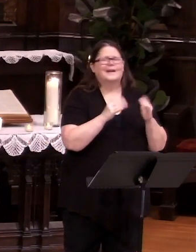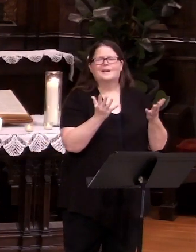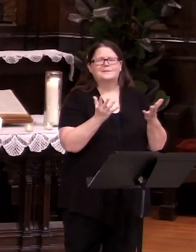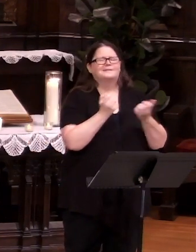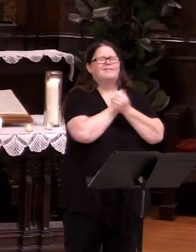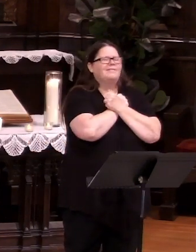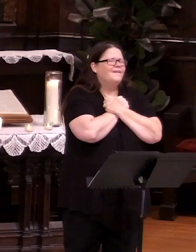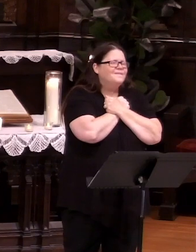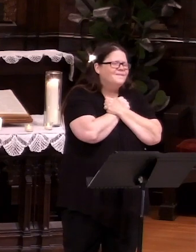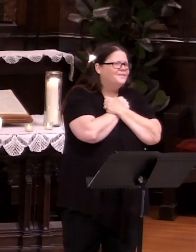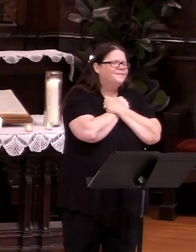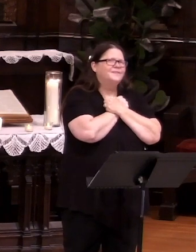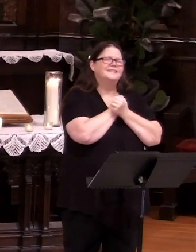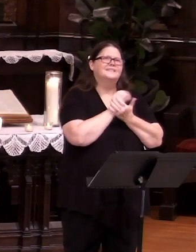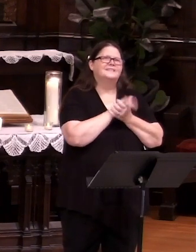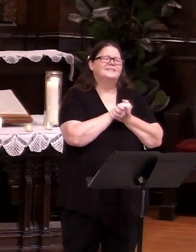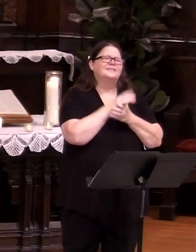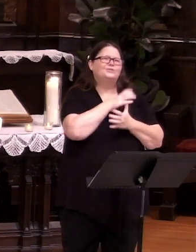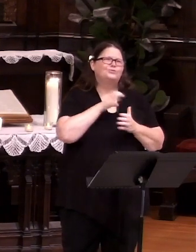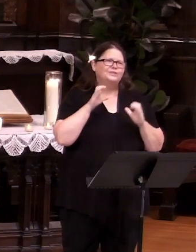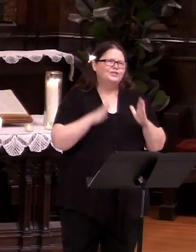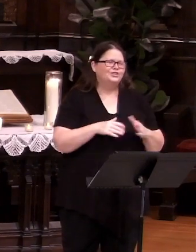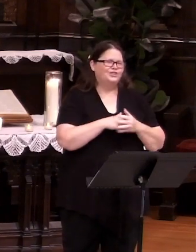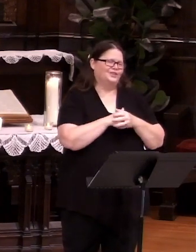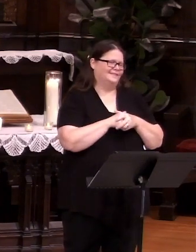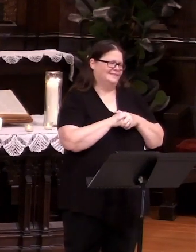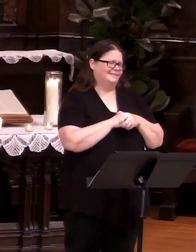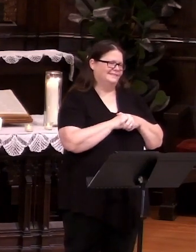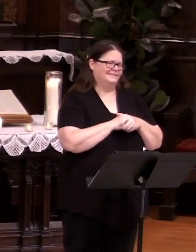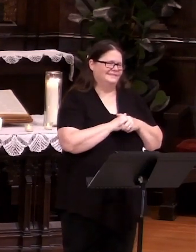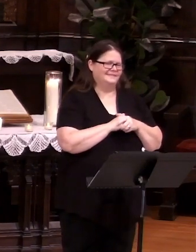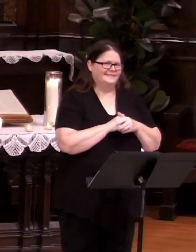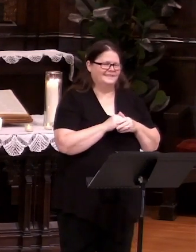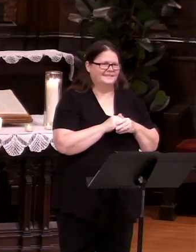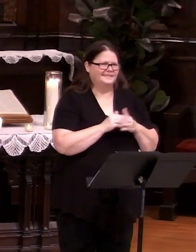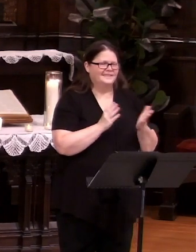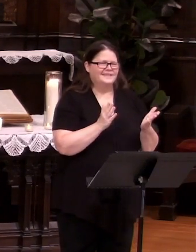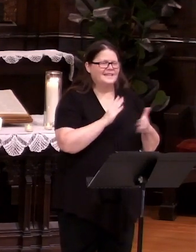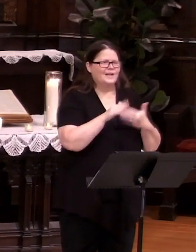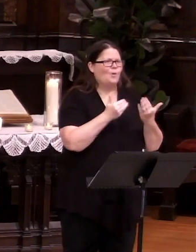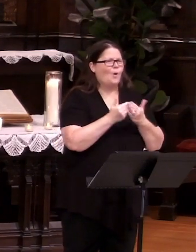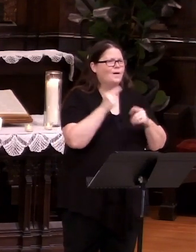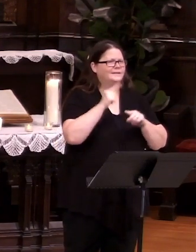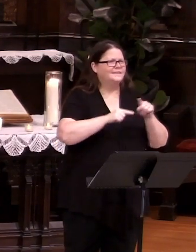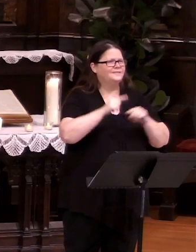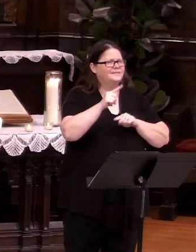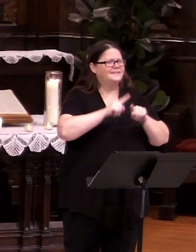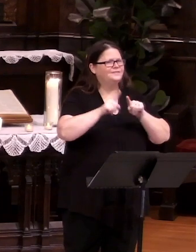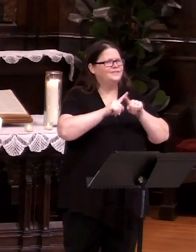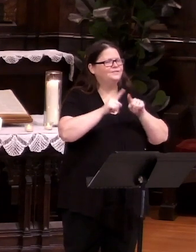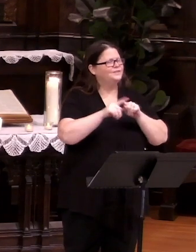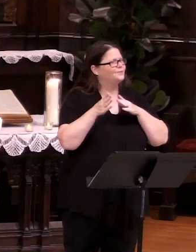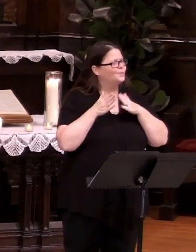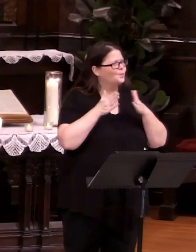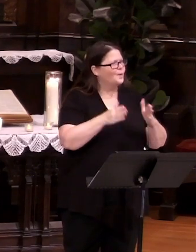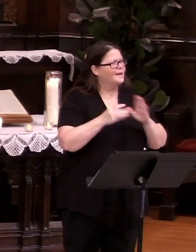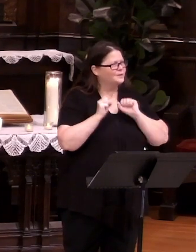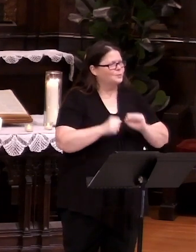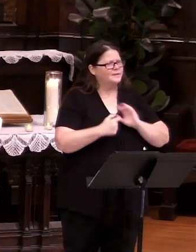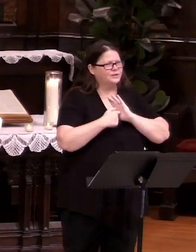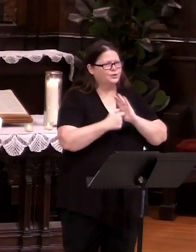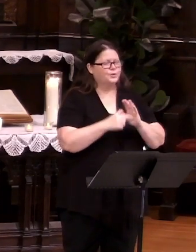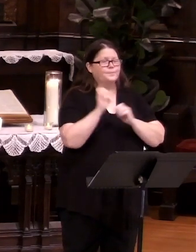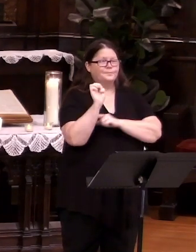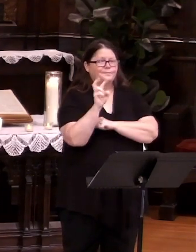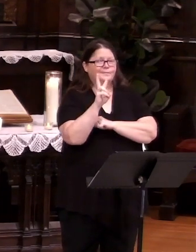Christianity. That we can find in all sorts of places and in all sorts of different ways. Well, Evita